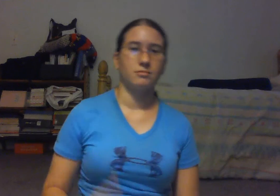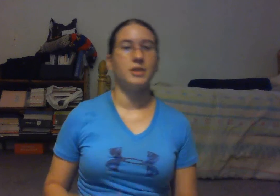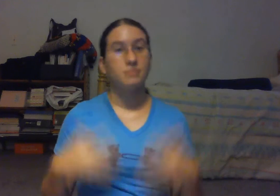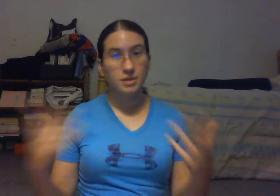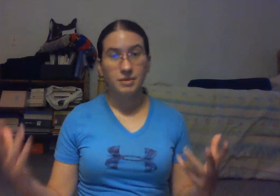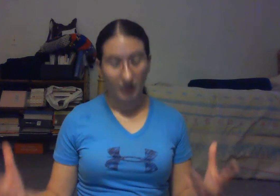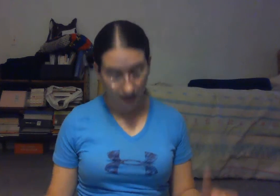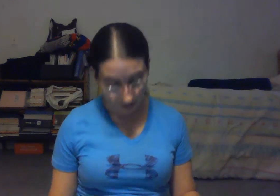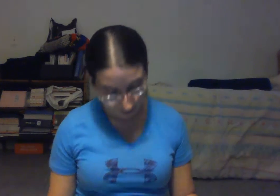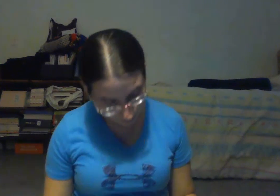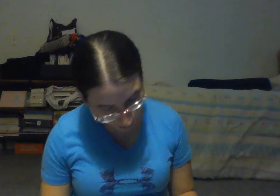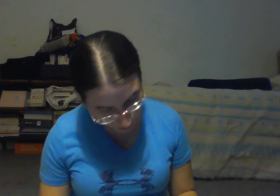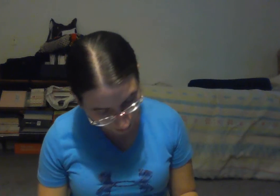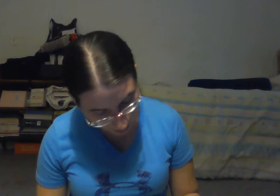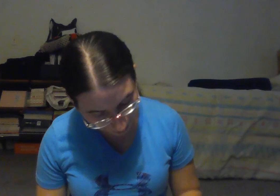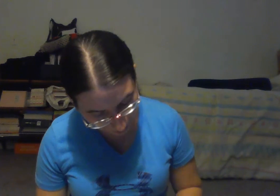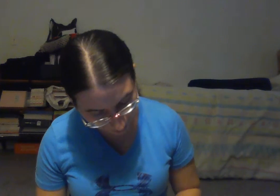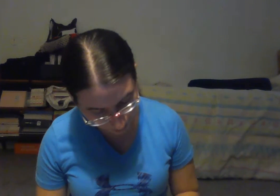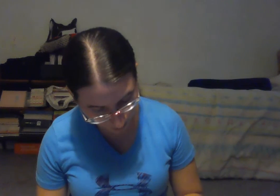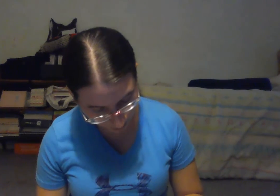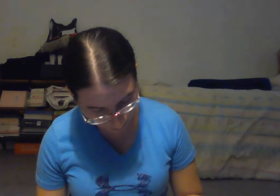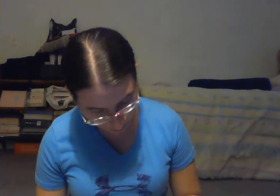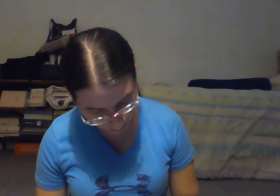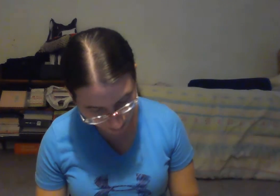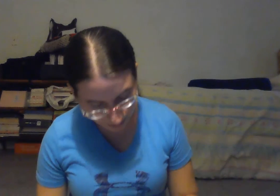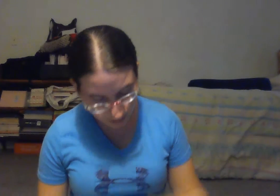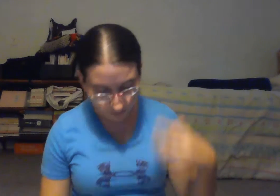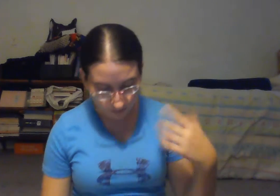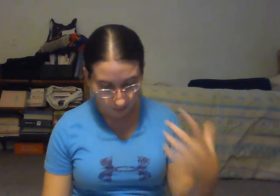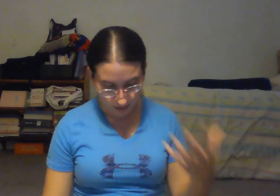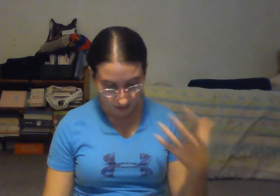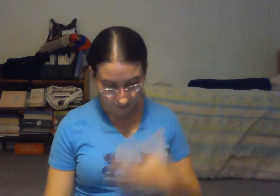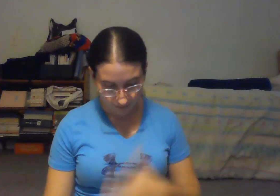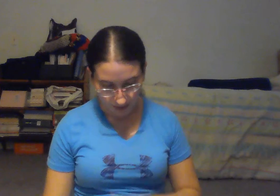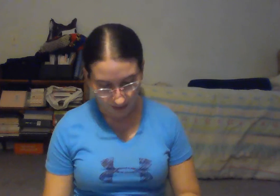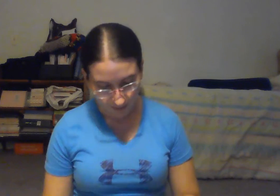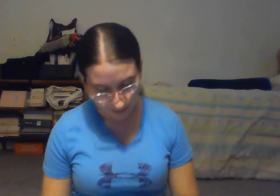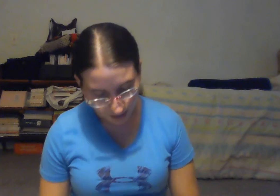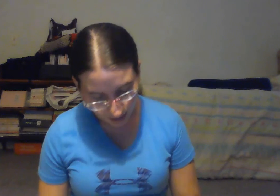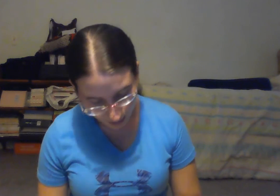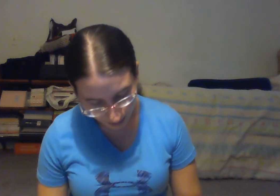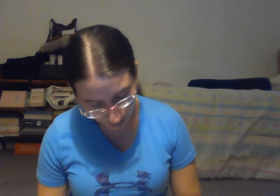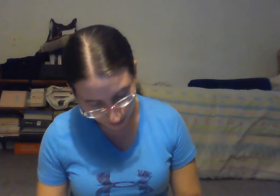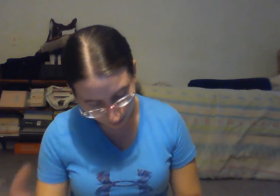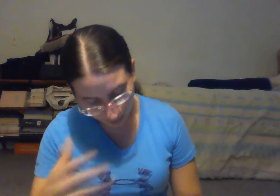right? Something like that. Now we have using numbers. When counting from 1 to 5, 1 to